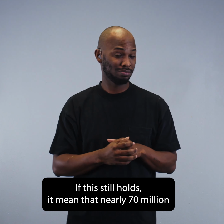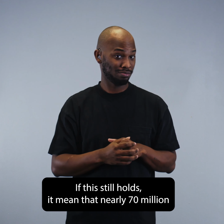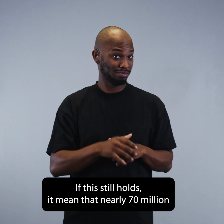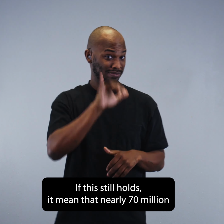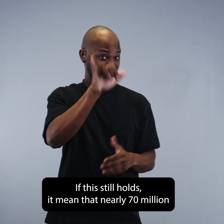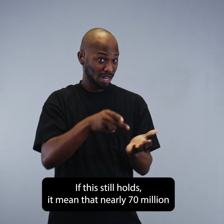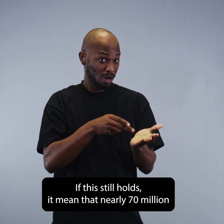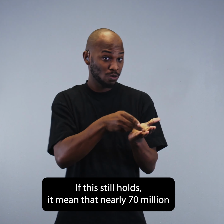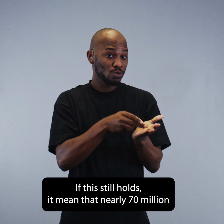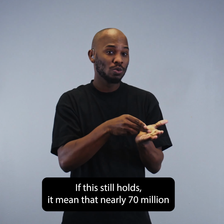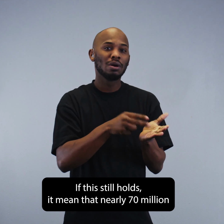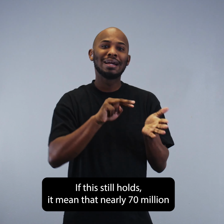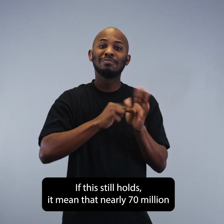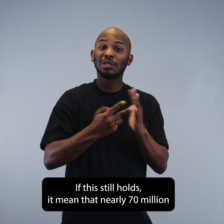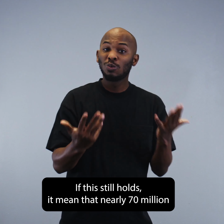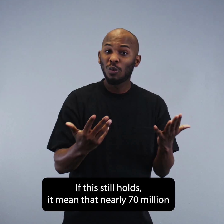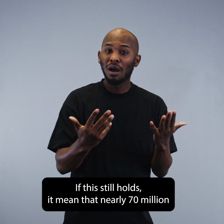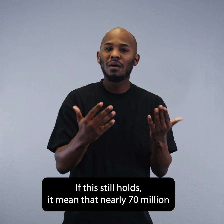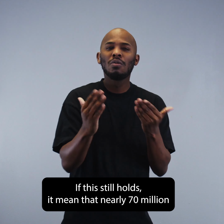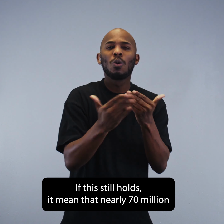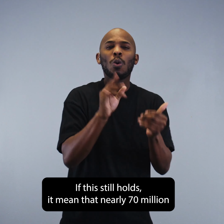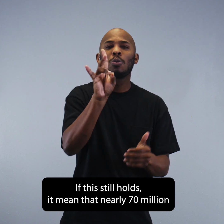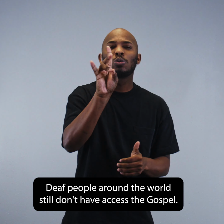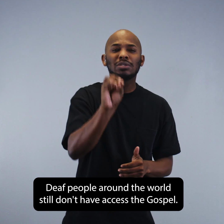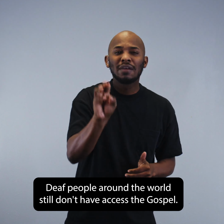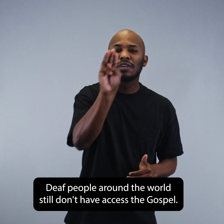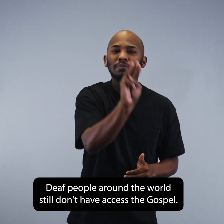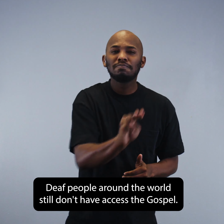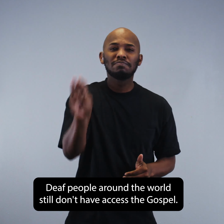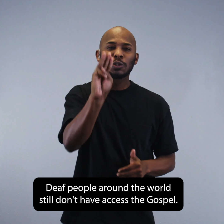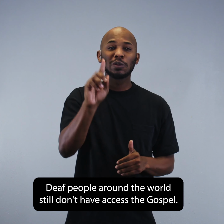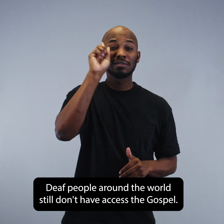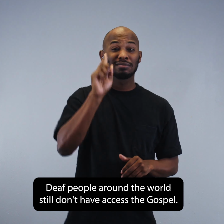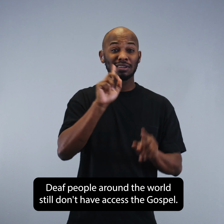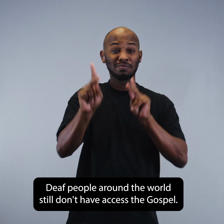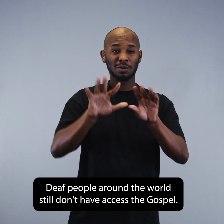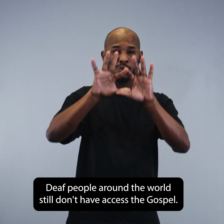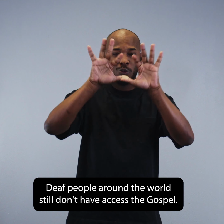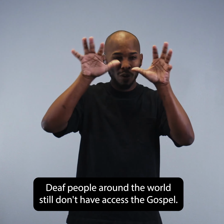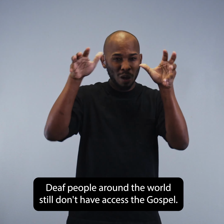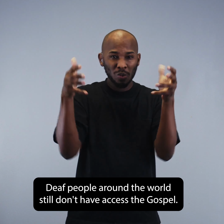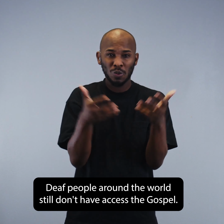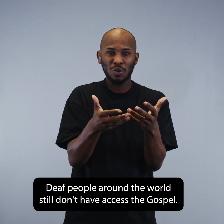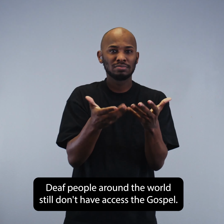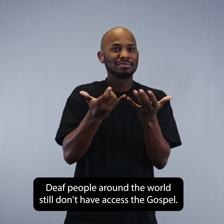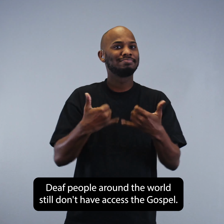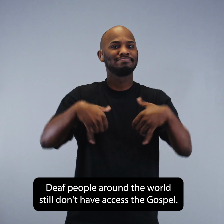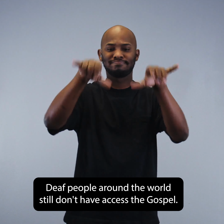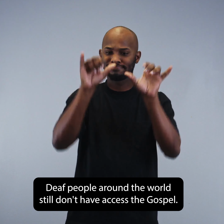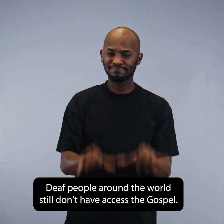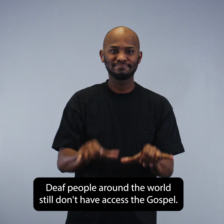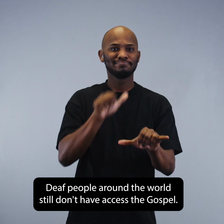still holds, it means that nearly 70 million deaf people around the world still don't have access to the gospel.